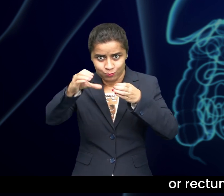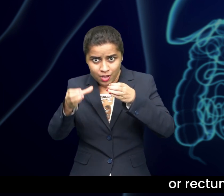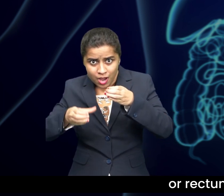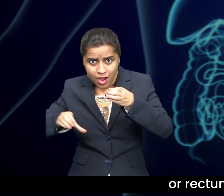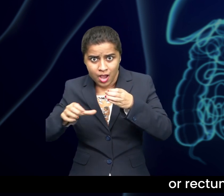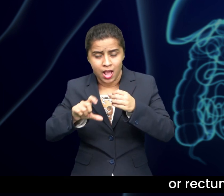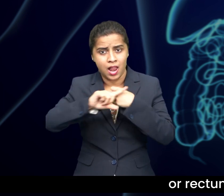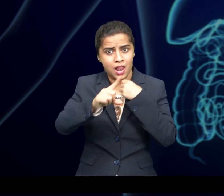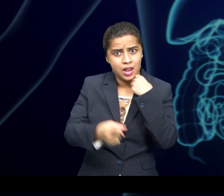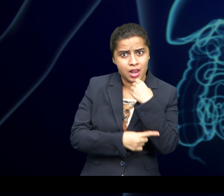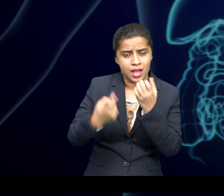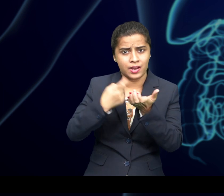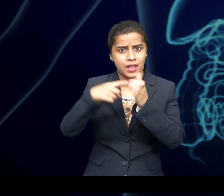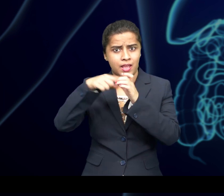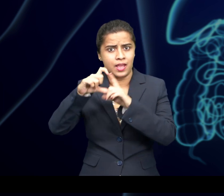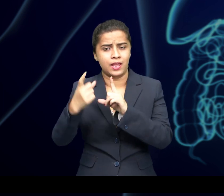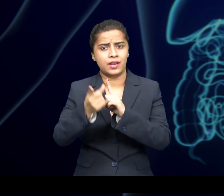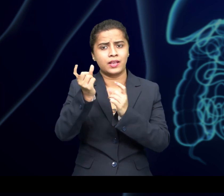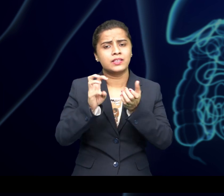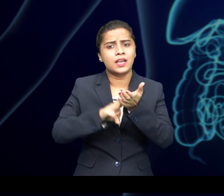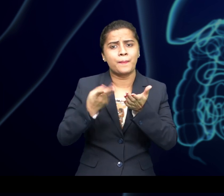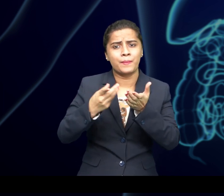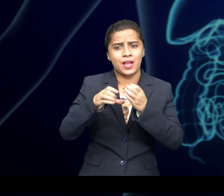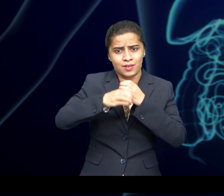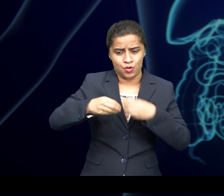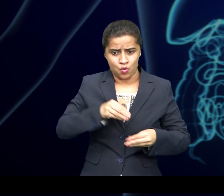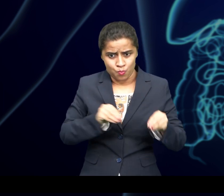the peristaltic waves.